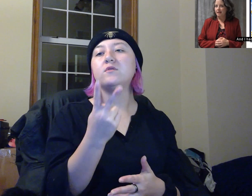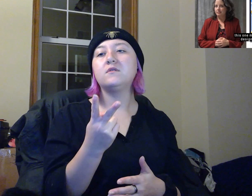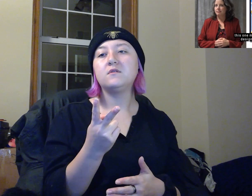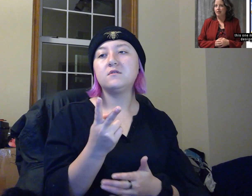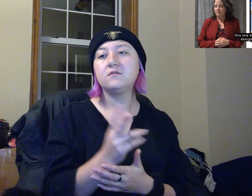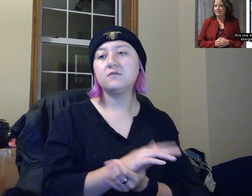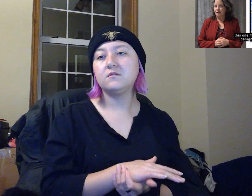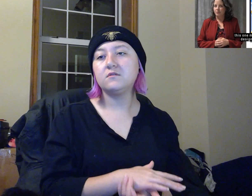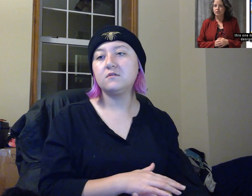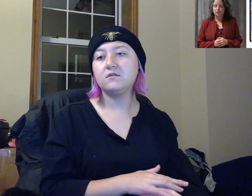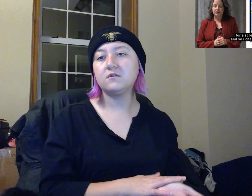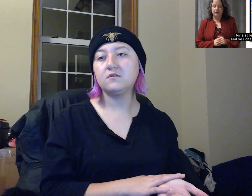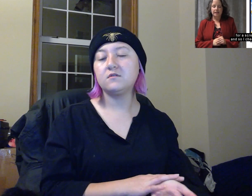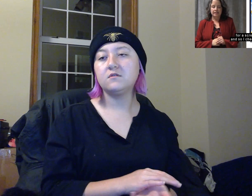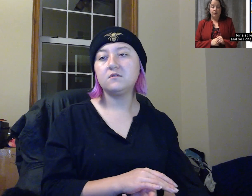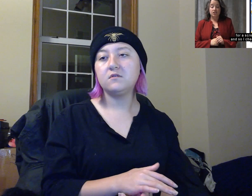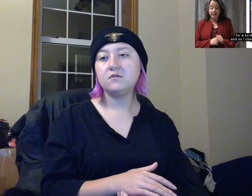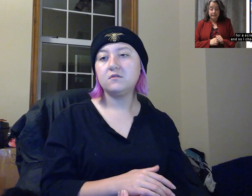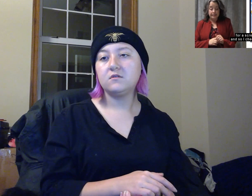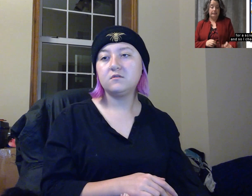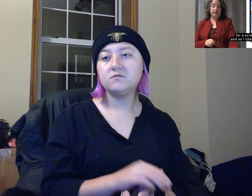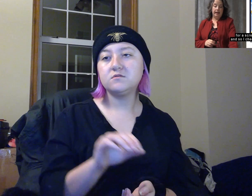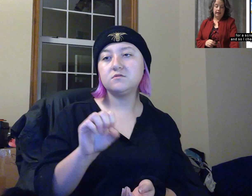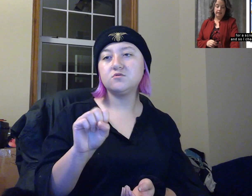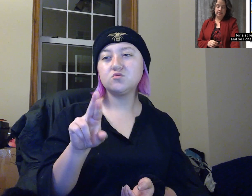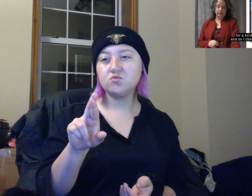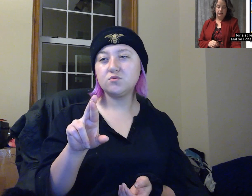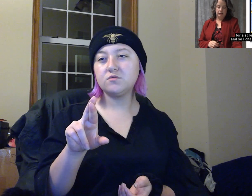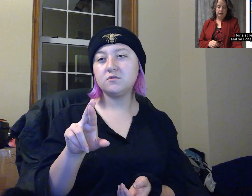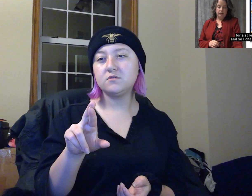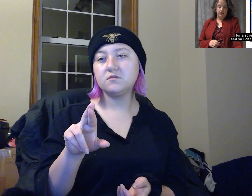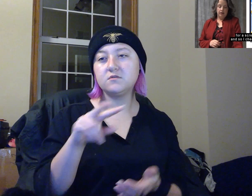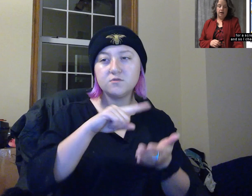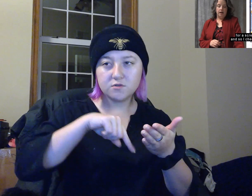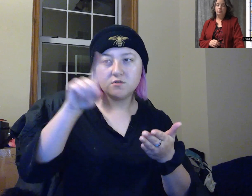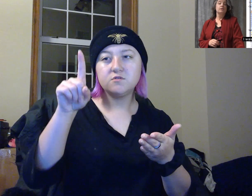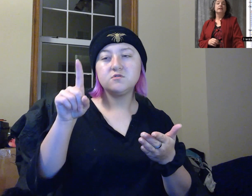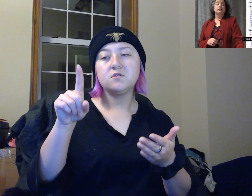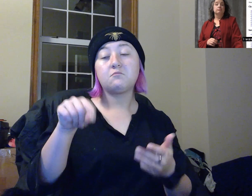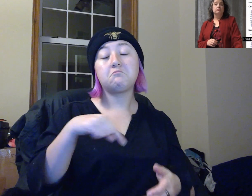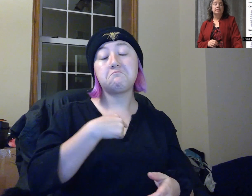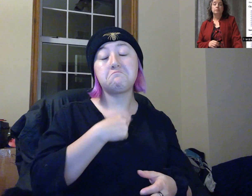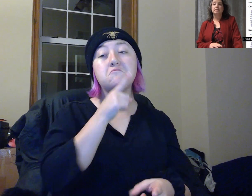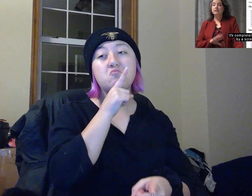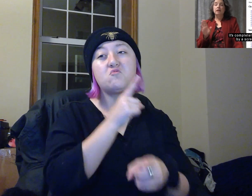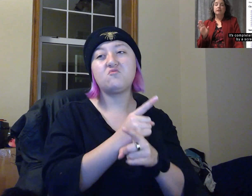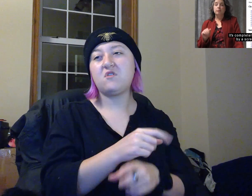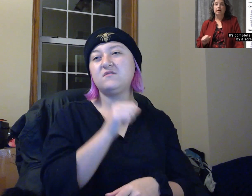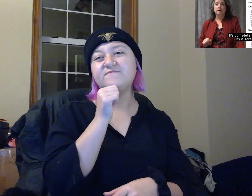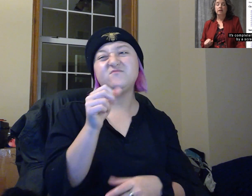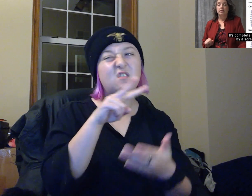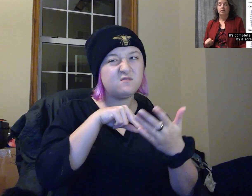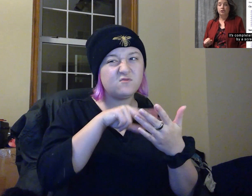one might not be designed well for a screen reader, and so I checked it, and I was right. It's completely not